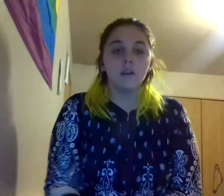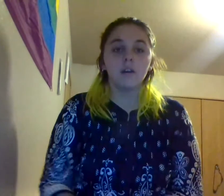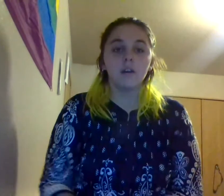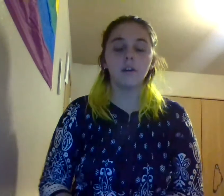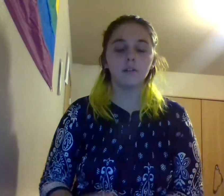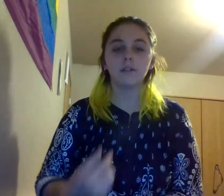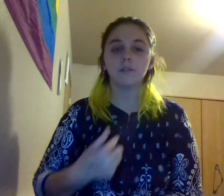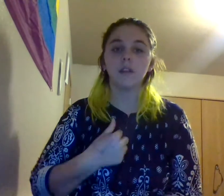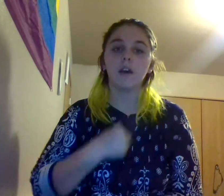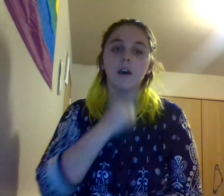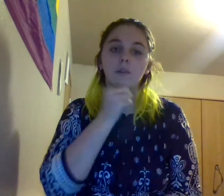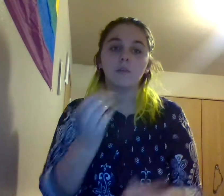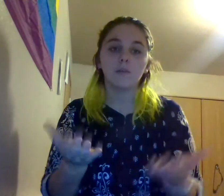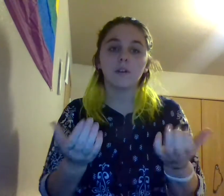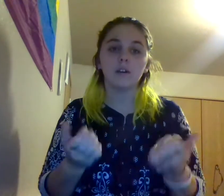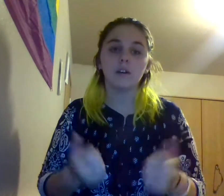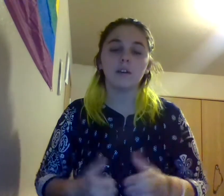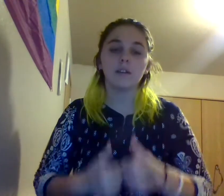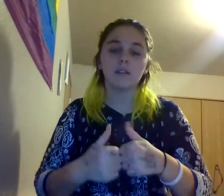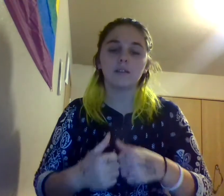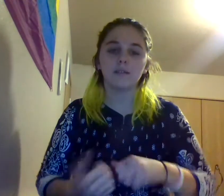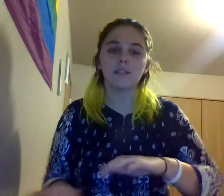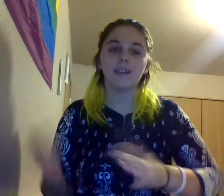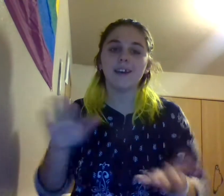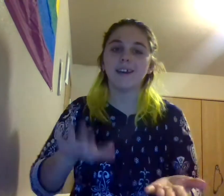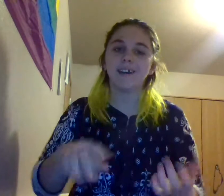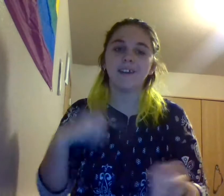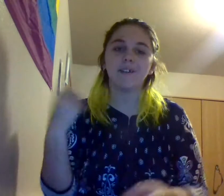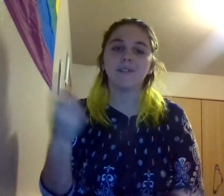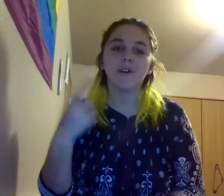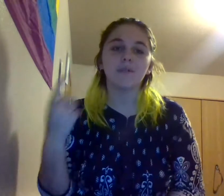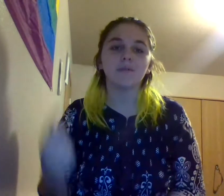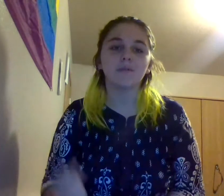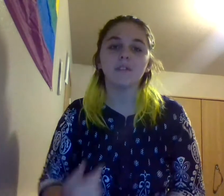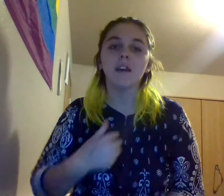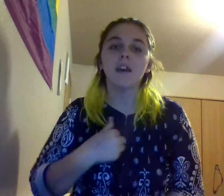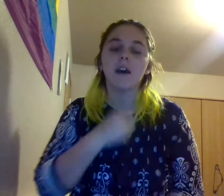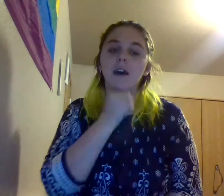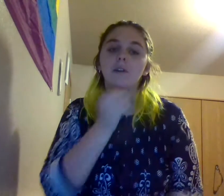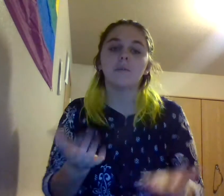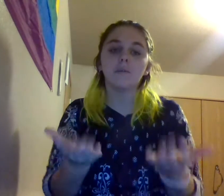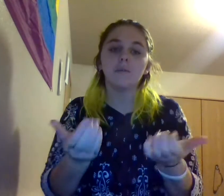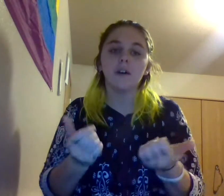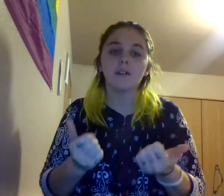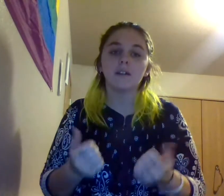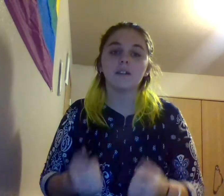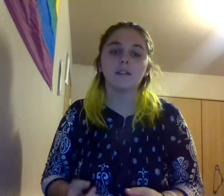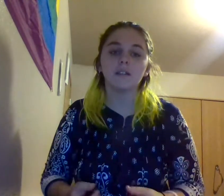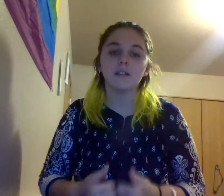I don't wanna die alone. I don't wanna live